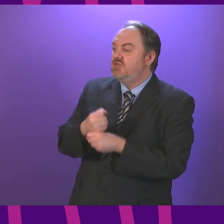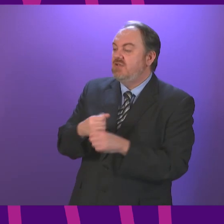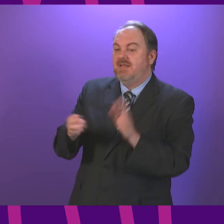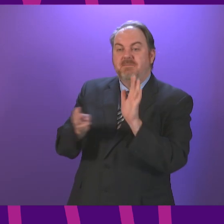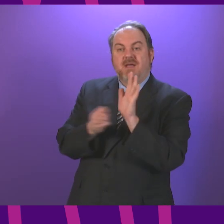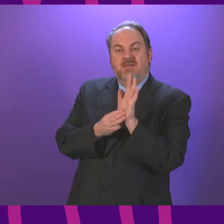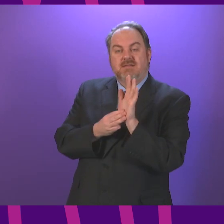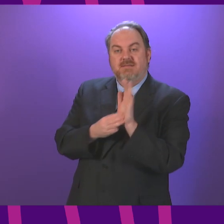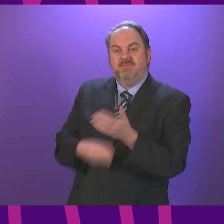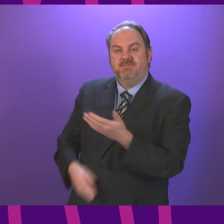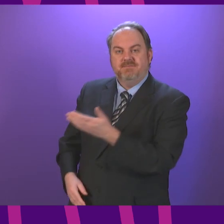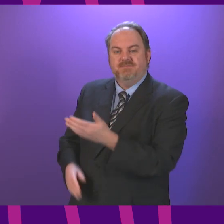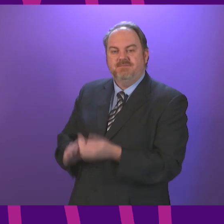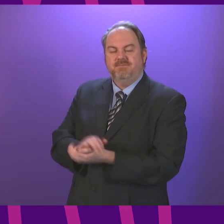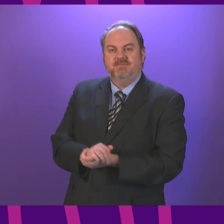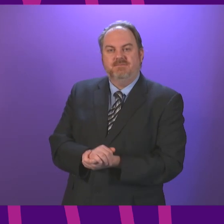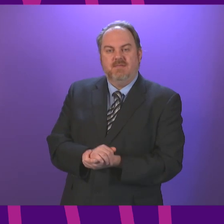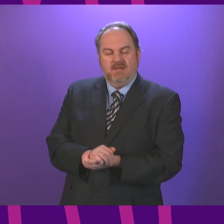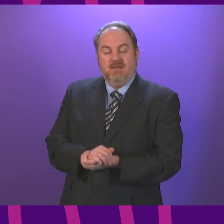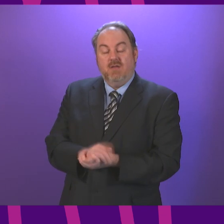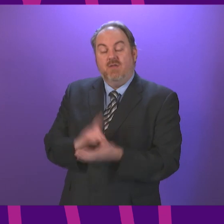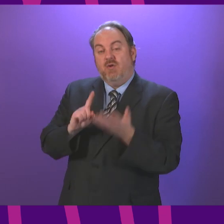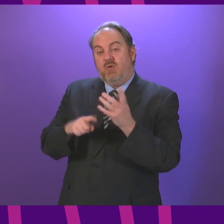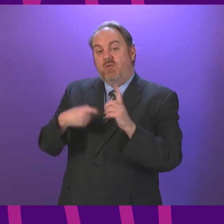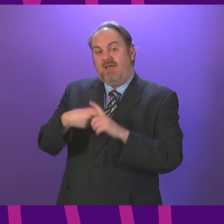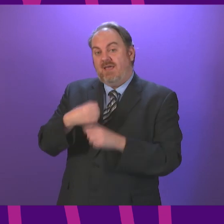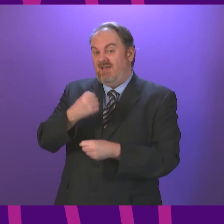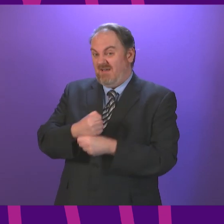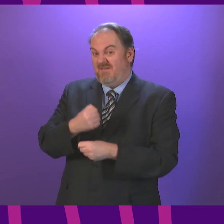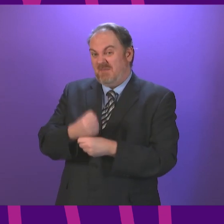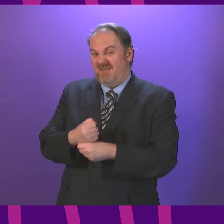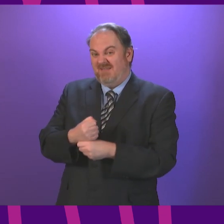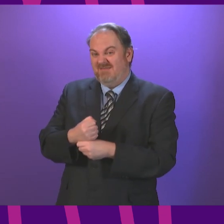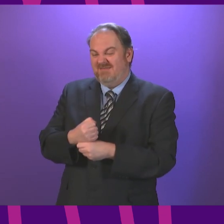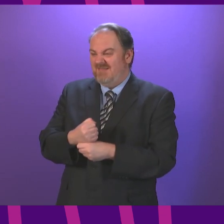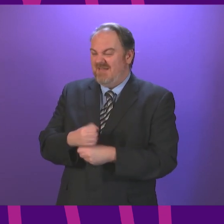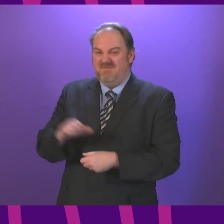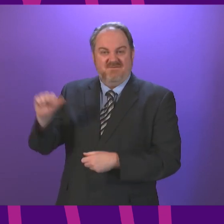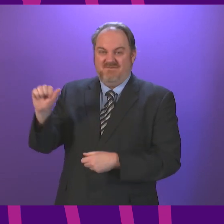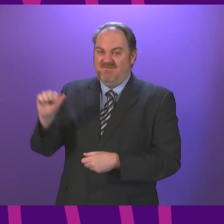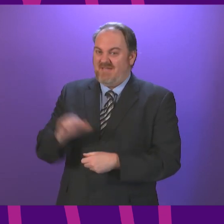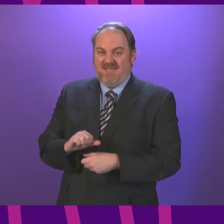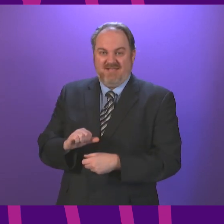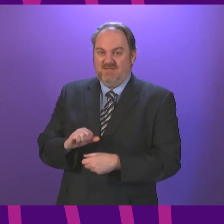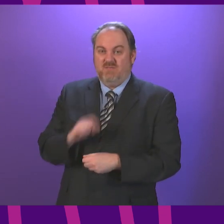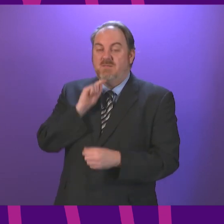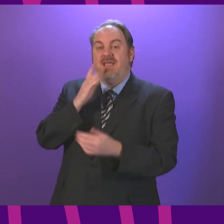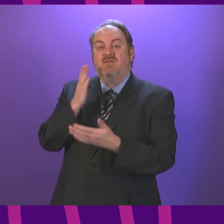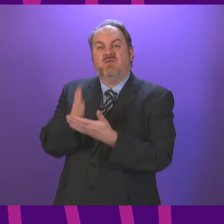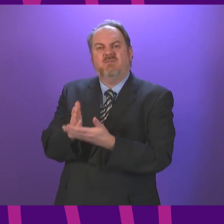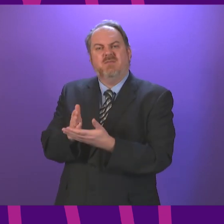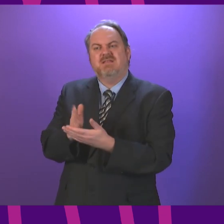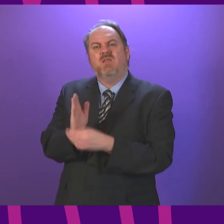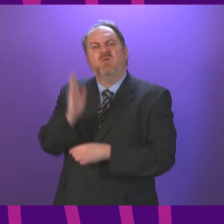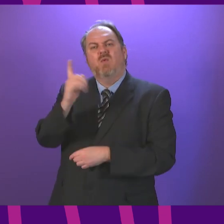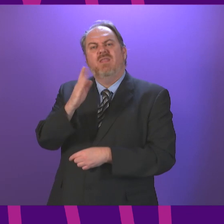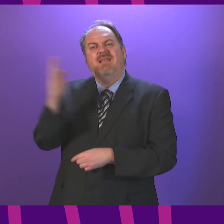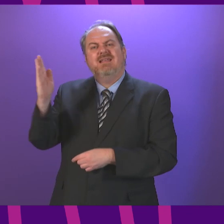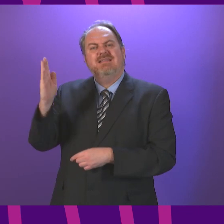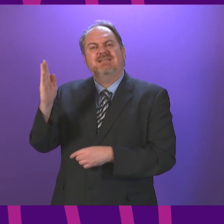Thank you, President. The UK Tory government has once again failed to deliver on their election promises in the North East by pledging just